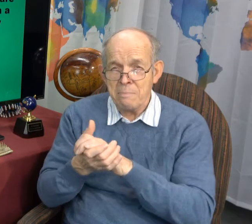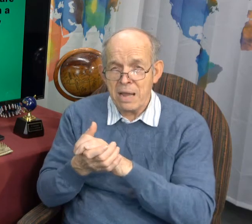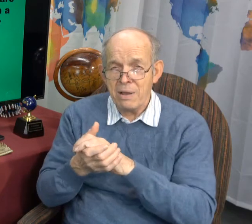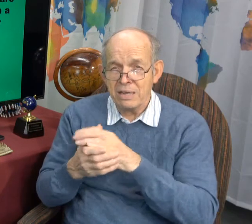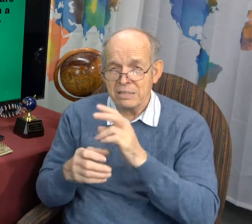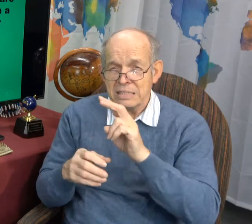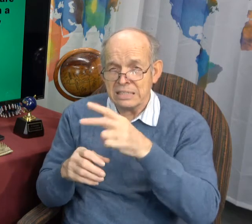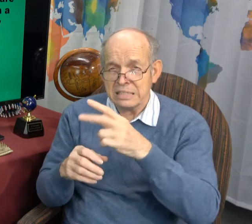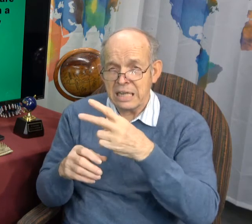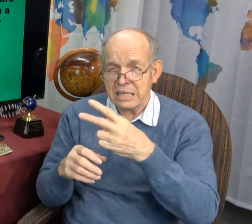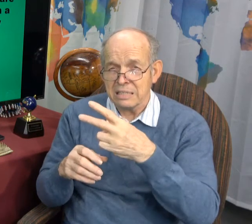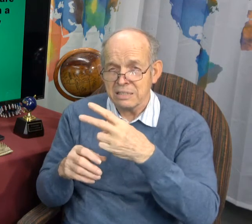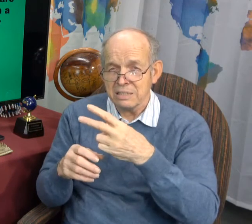Mary Secker.